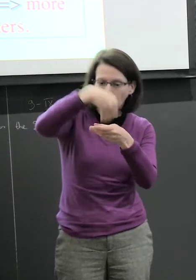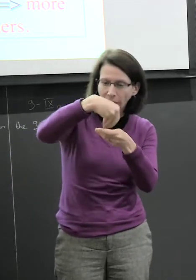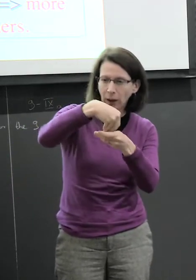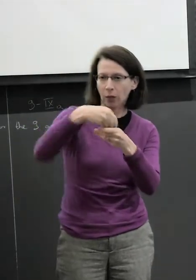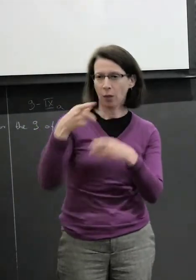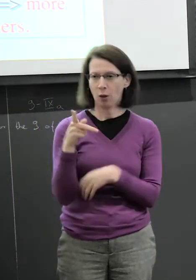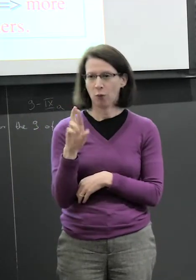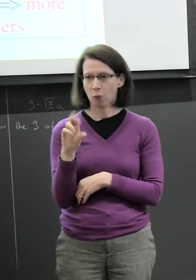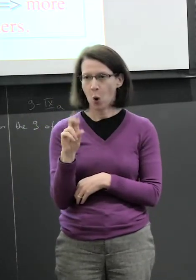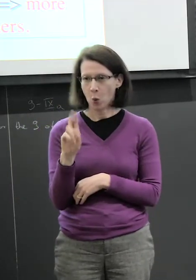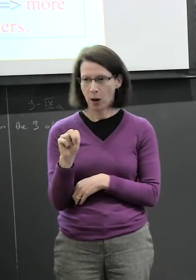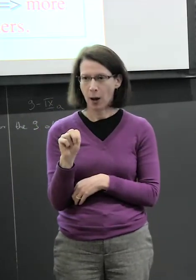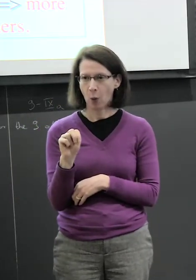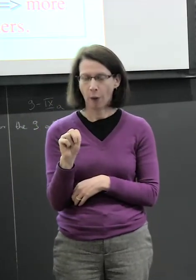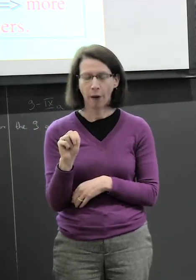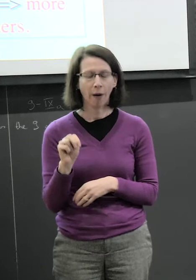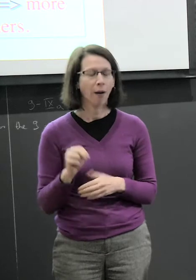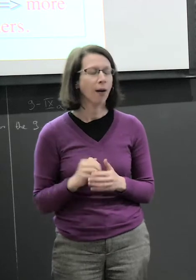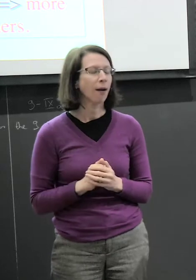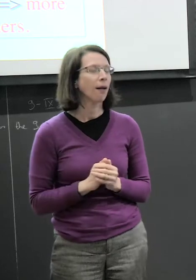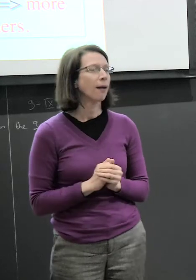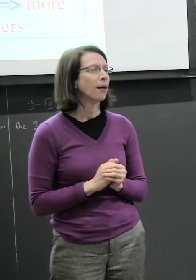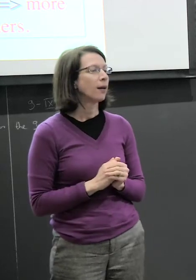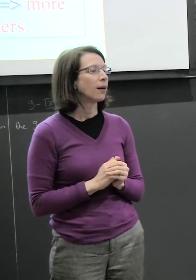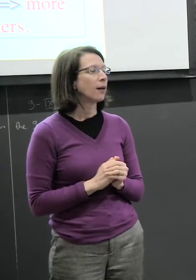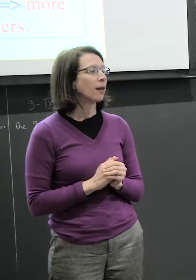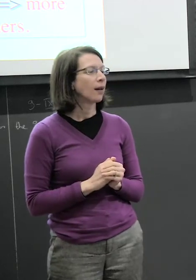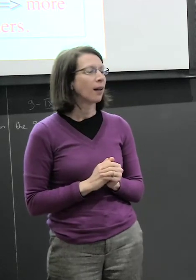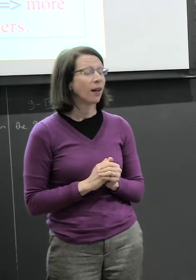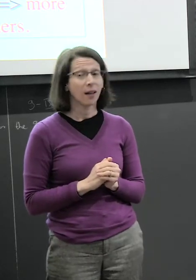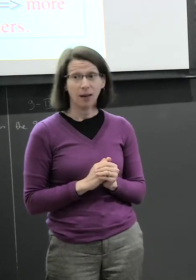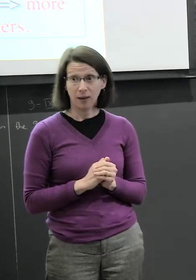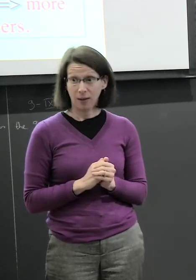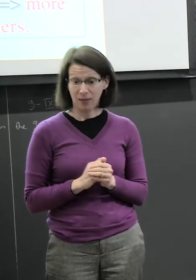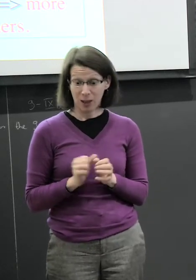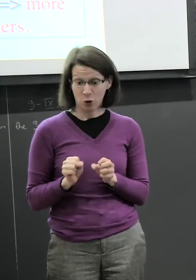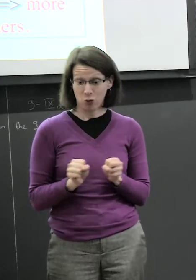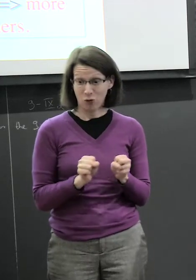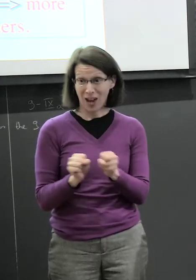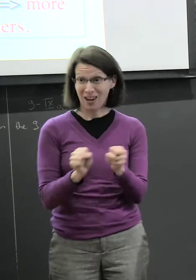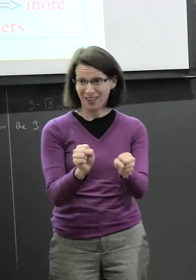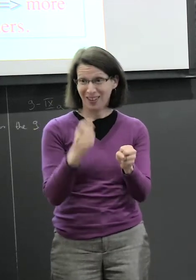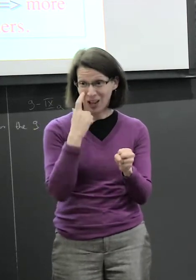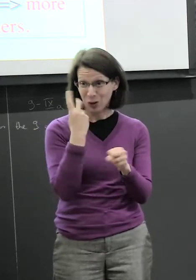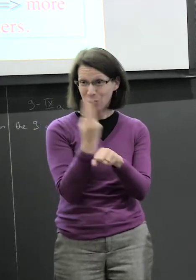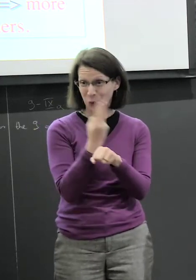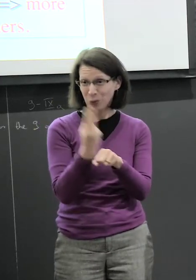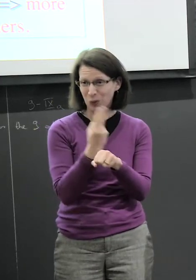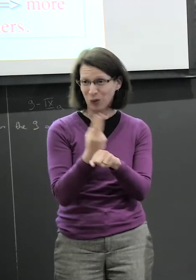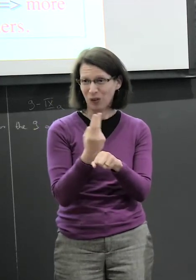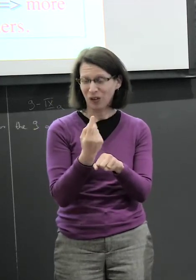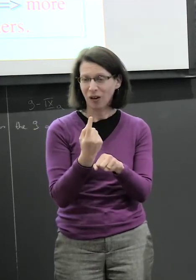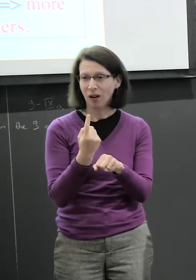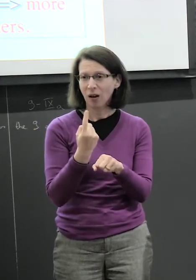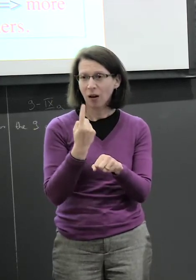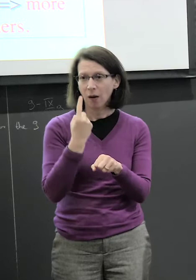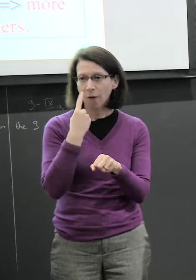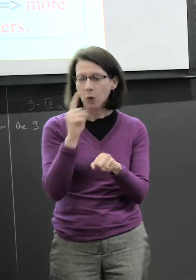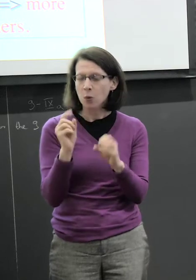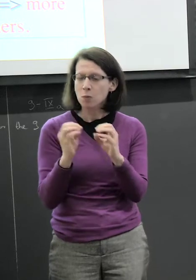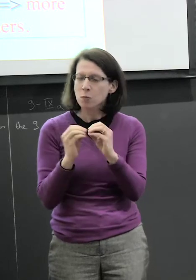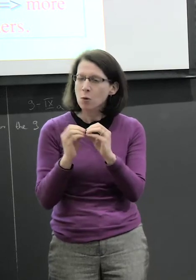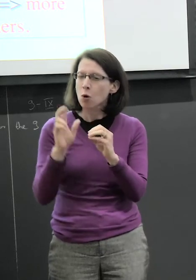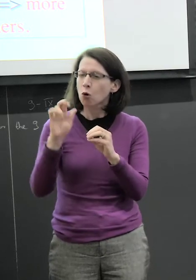pronoun. But the strategy I used in order to get